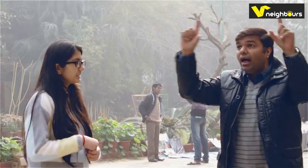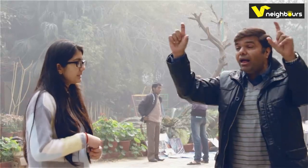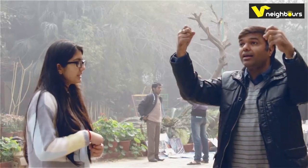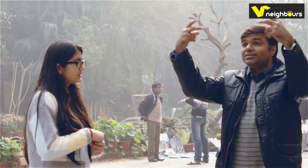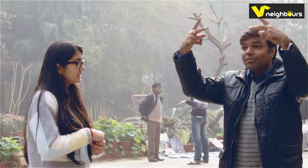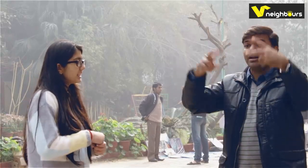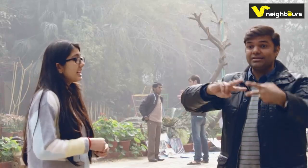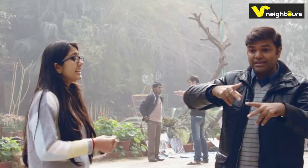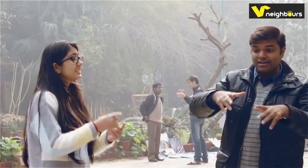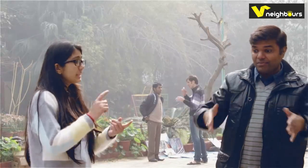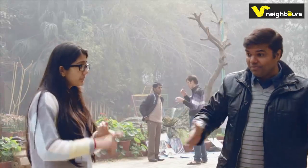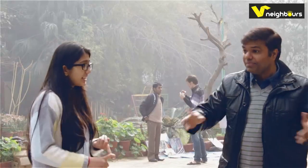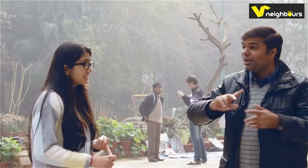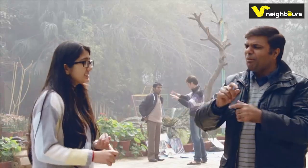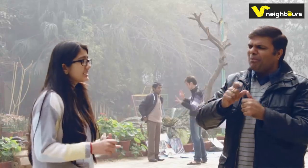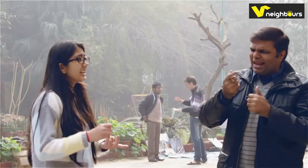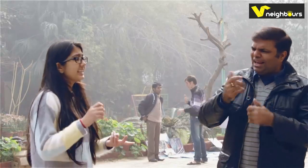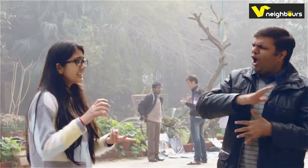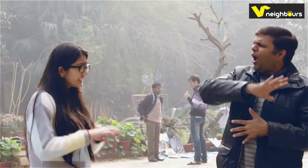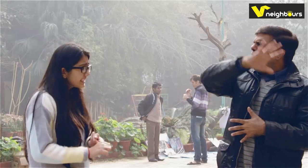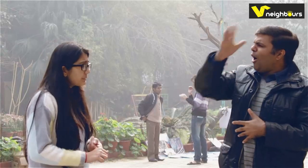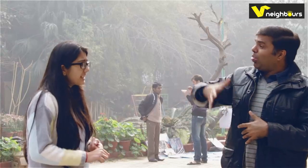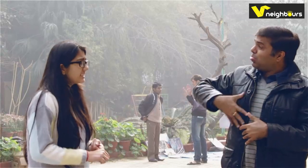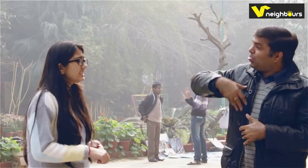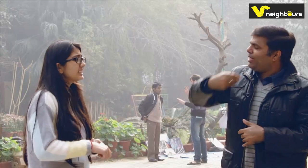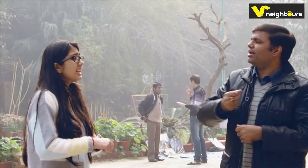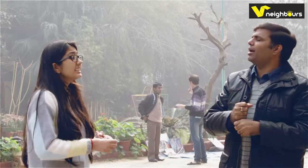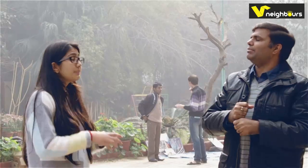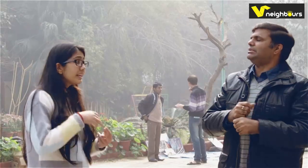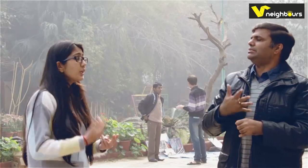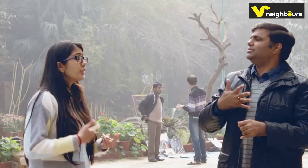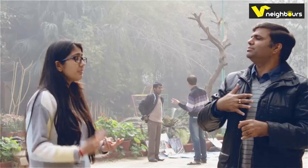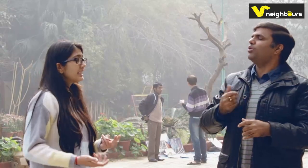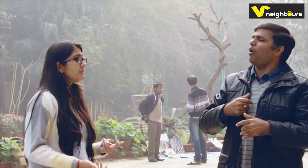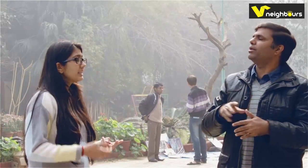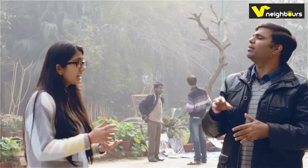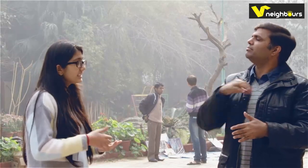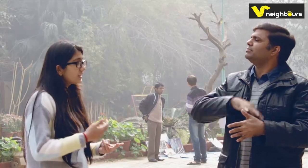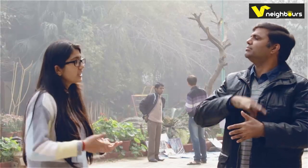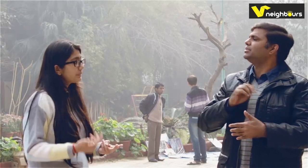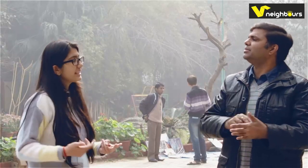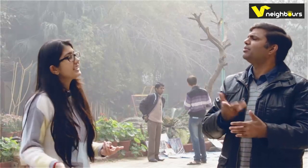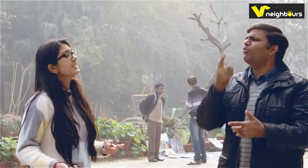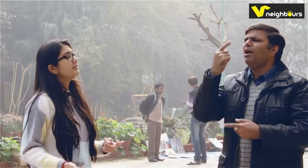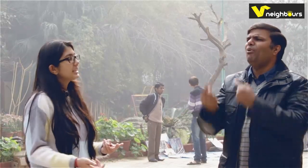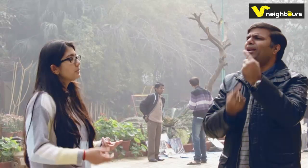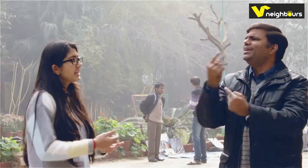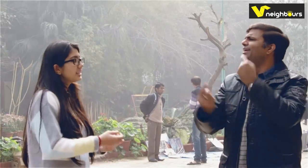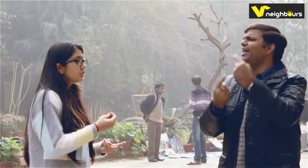be benefited? Like the subtitles, like interpreters, they're spending a lot of money, but they're not spending money where it should